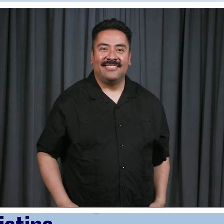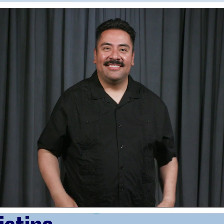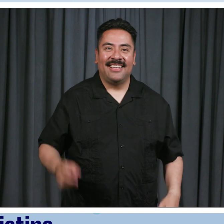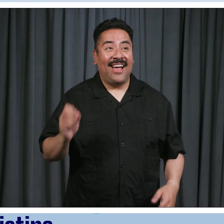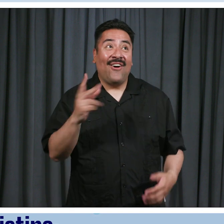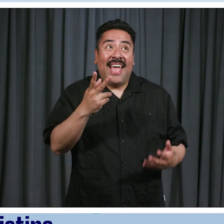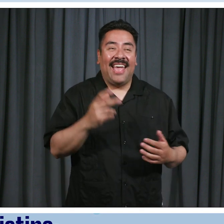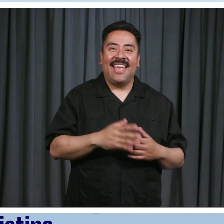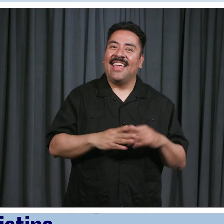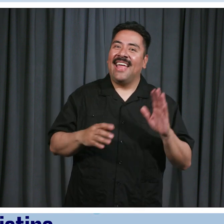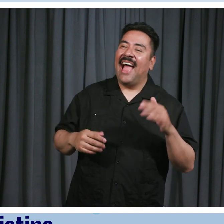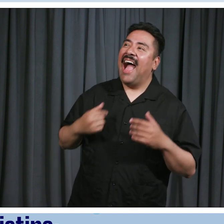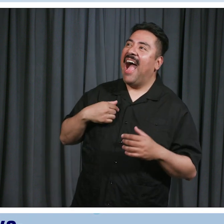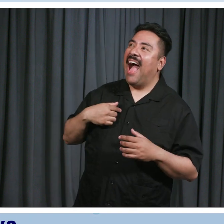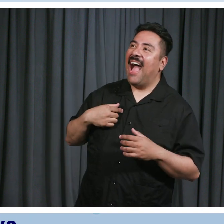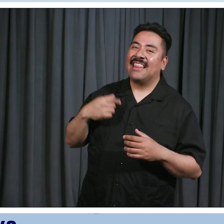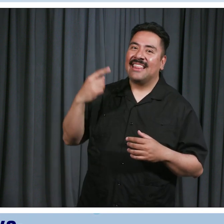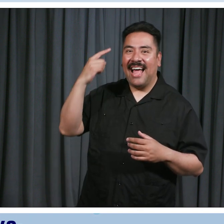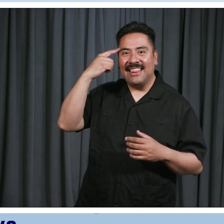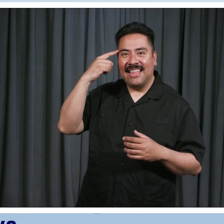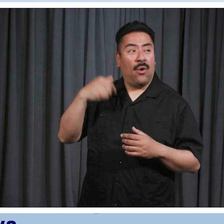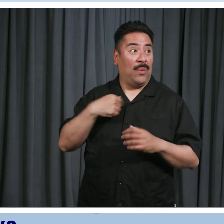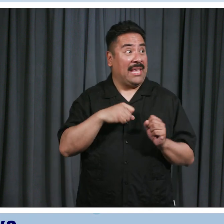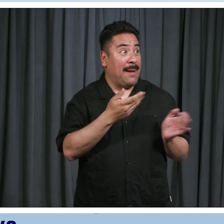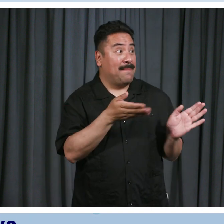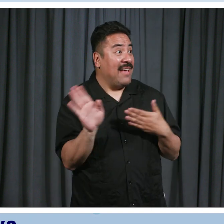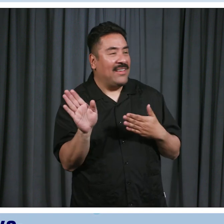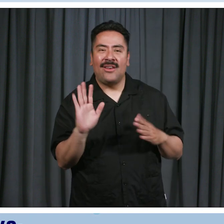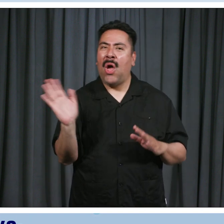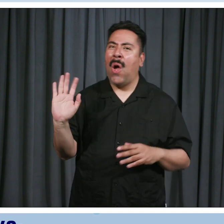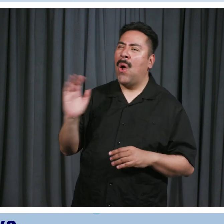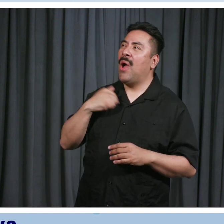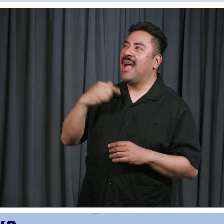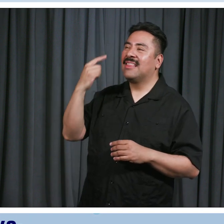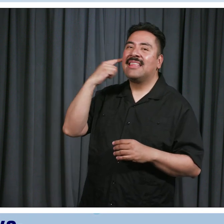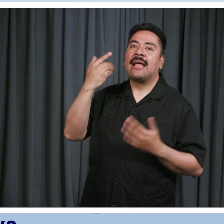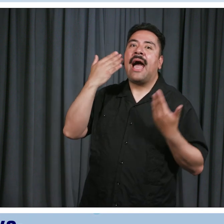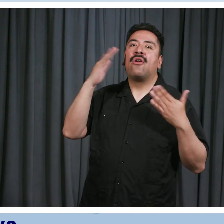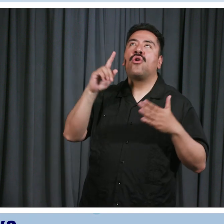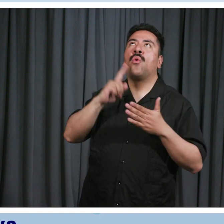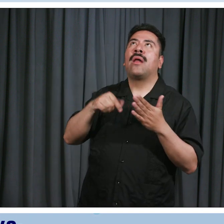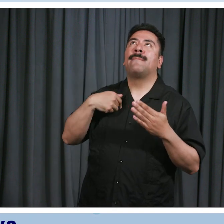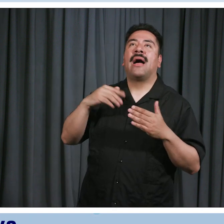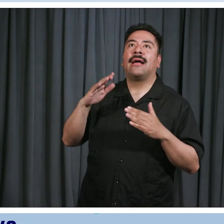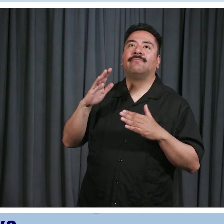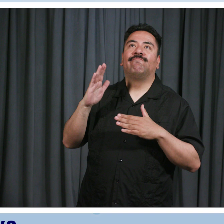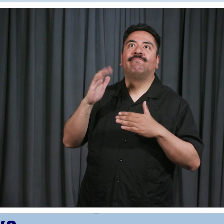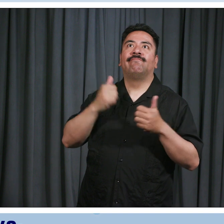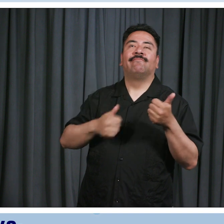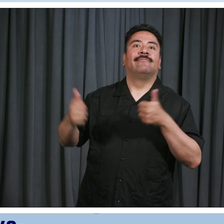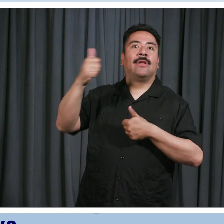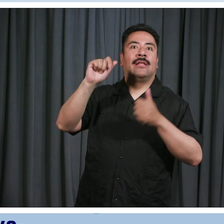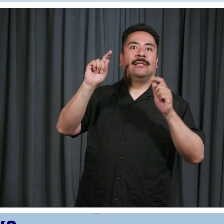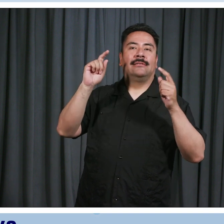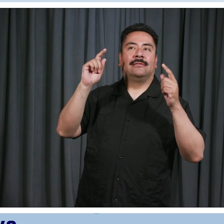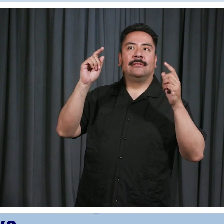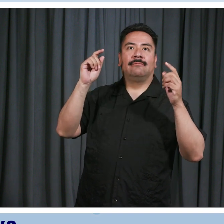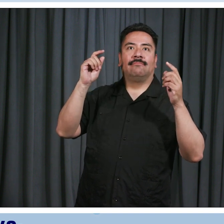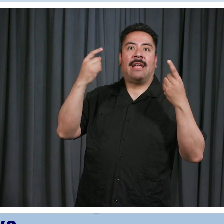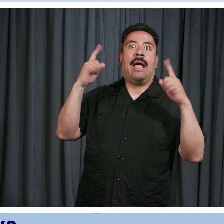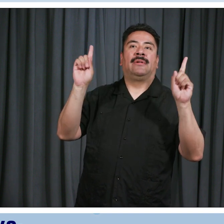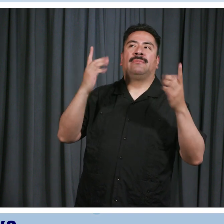Okay. We could pivot. I think no. I don't. I think that I don't know what my greatest accomplishment was. Maybe making the